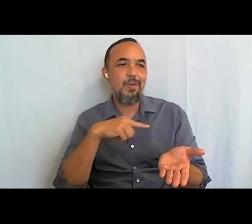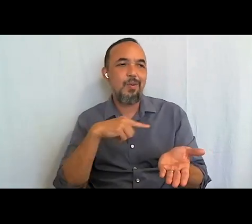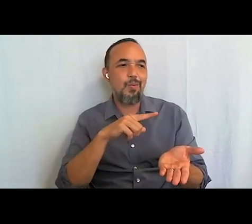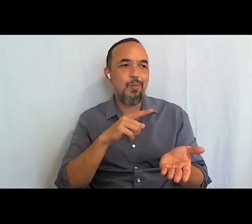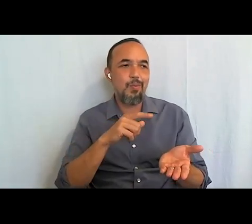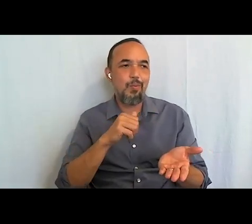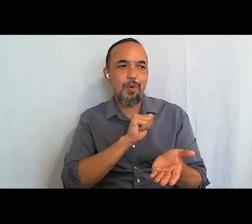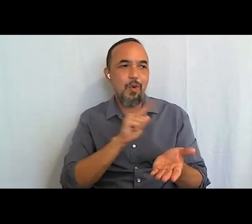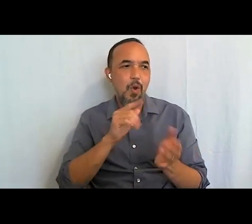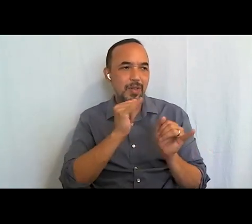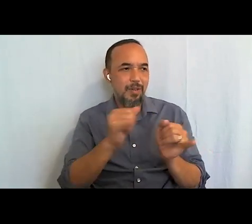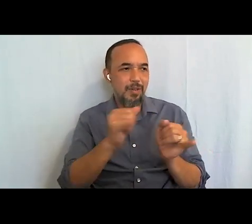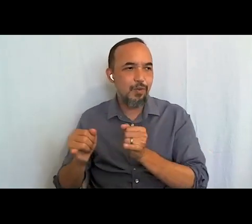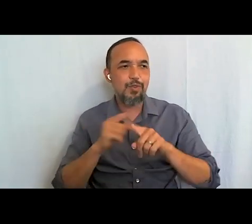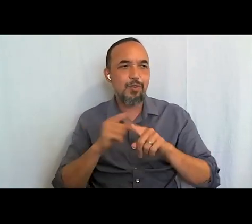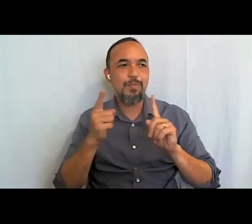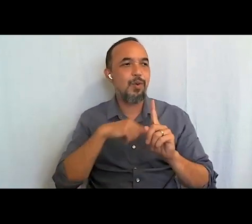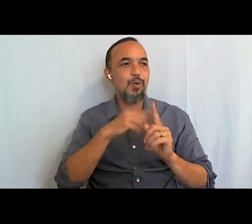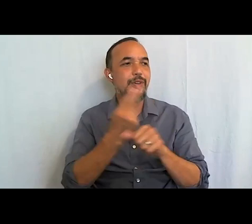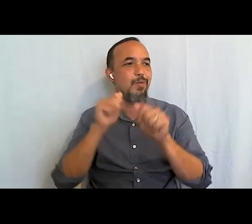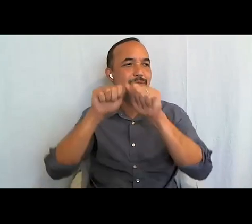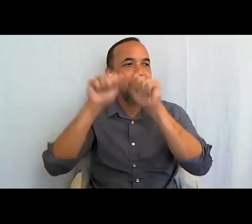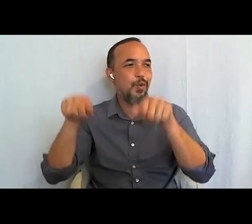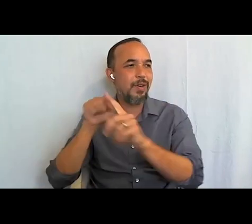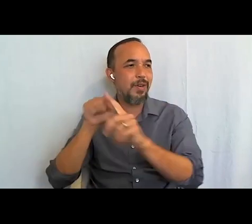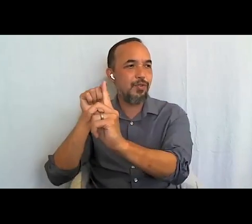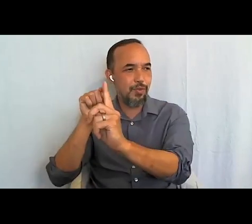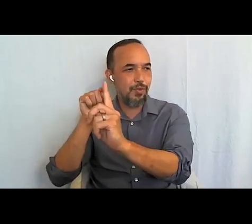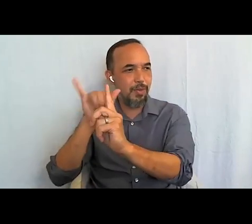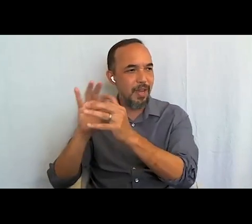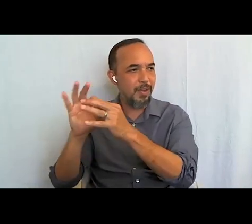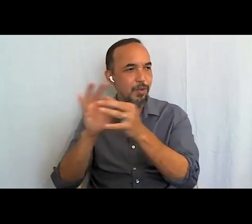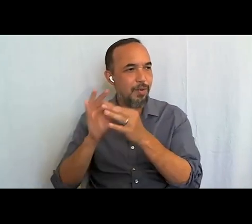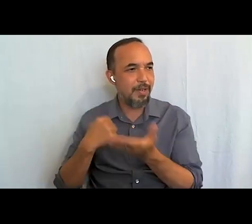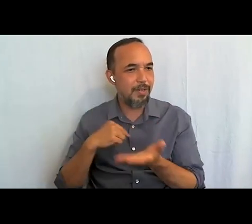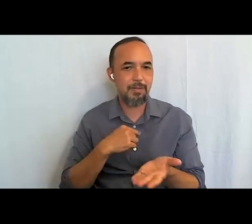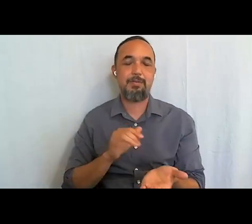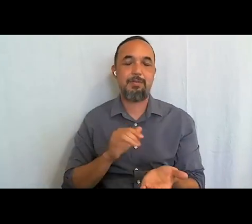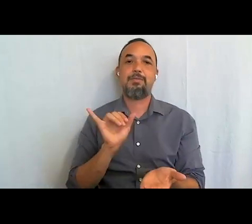using the architecture. And I was like, this is amazing. Awesome.